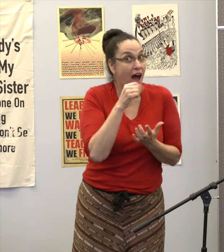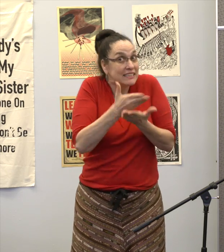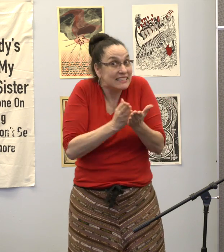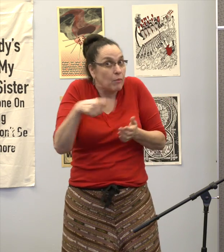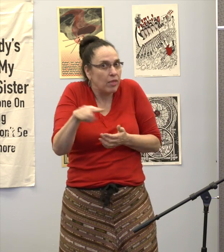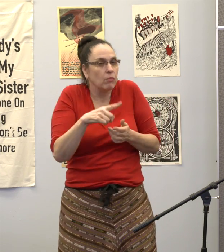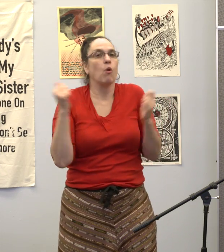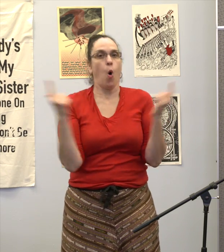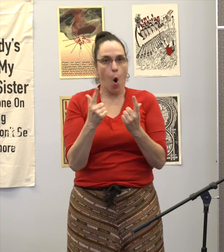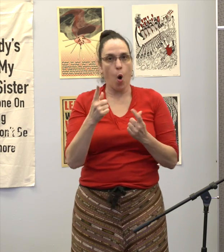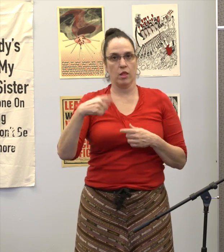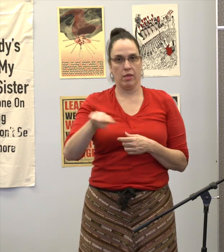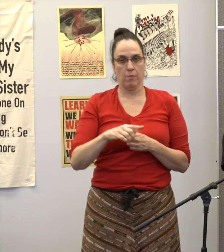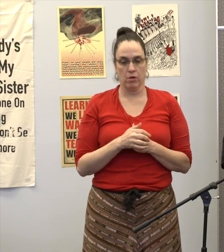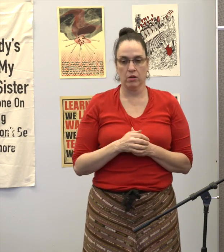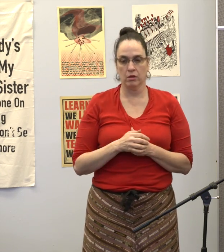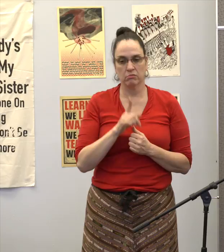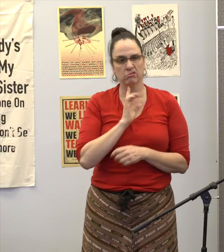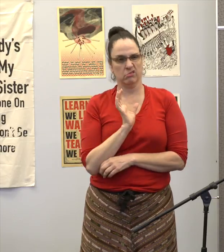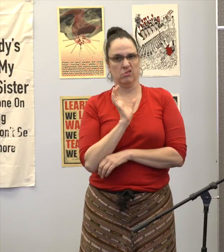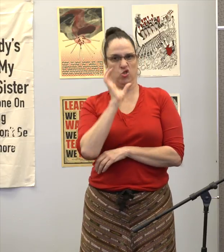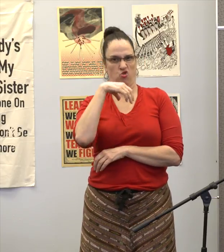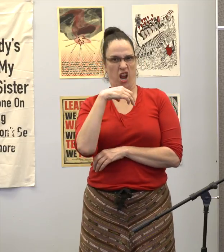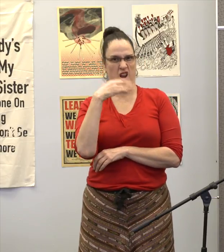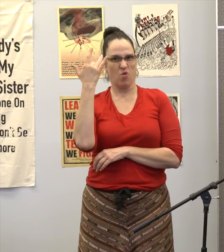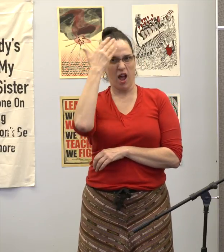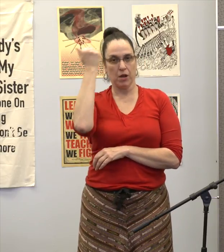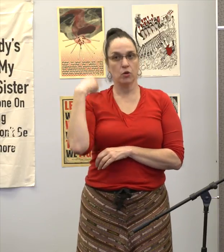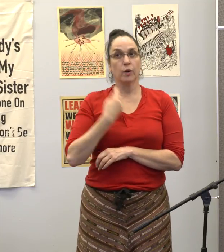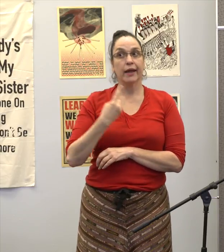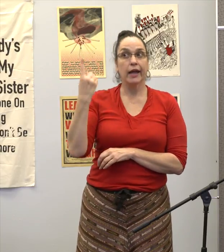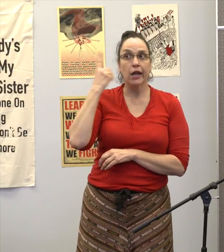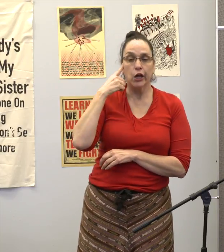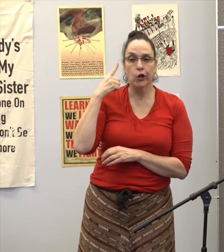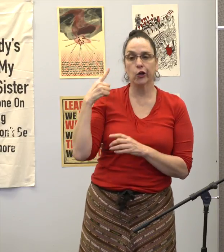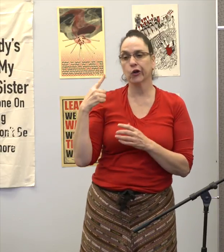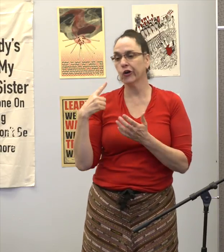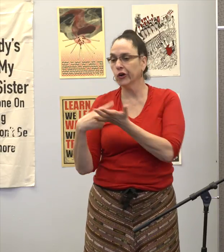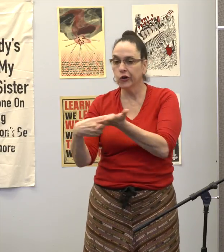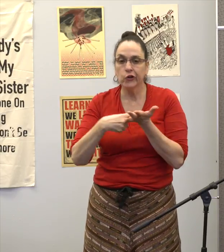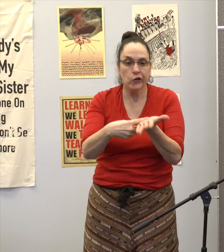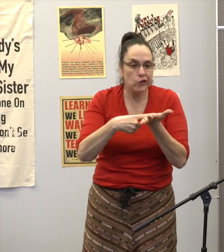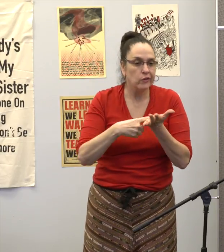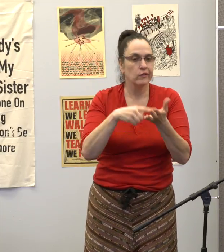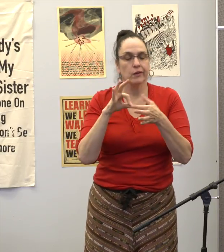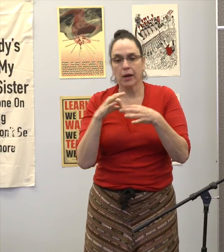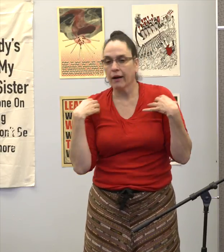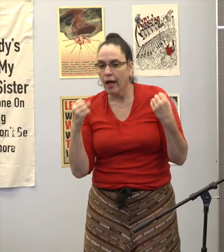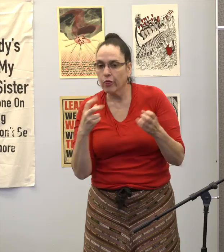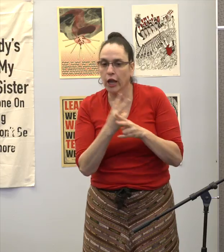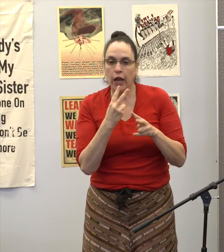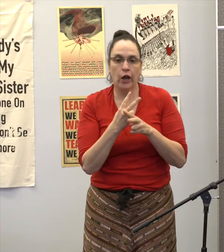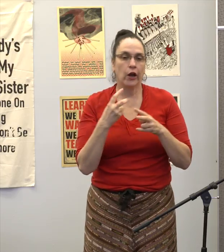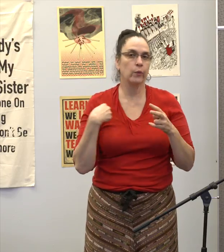How strange it is that when we hear the battles over health care and we hear